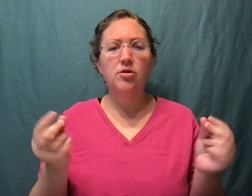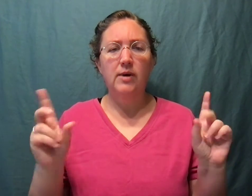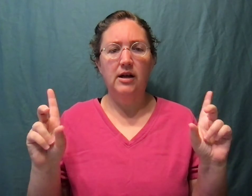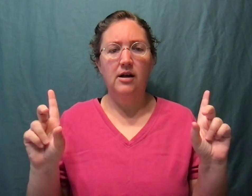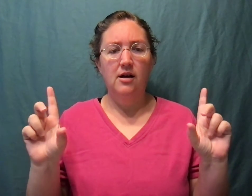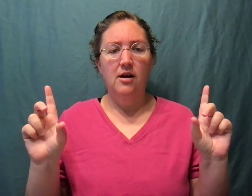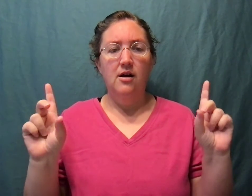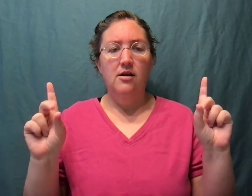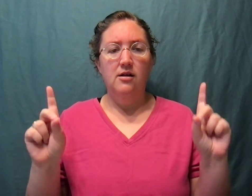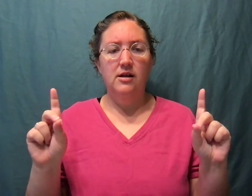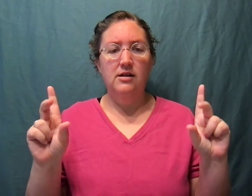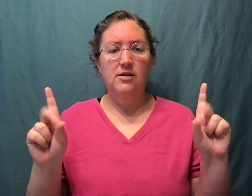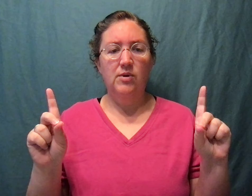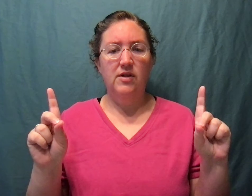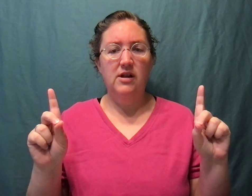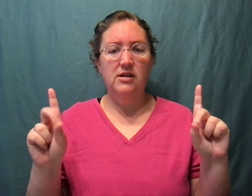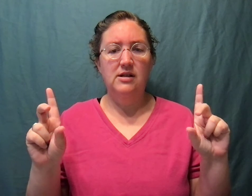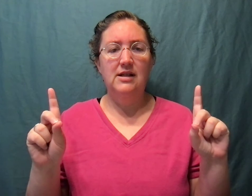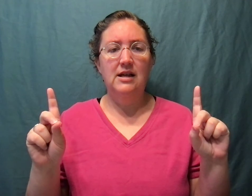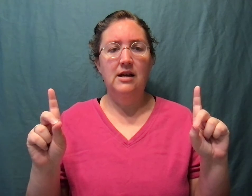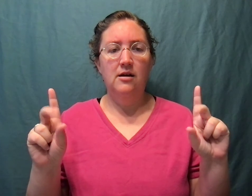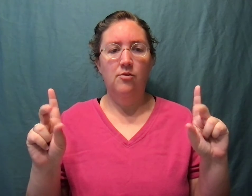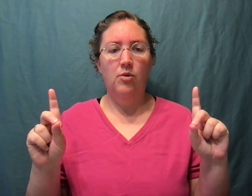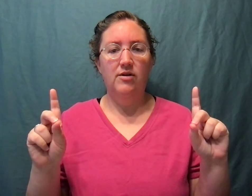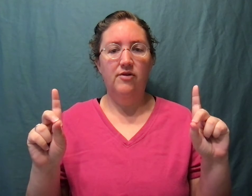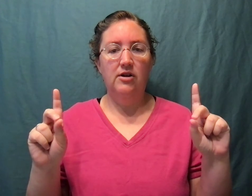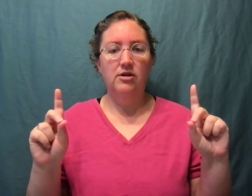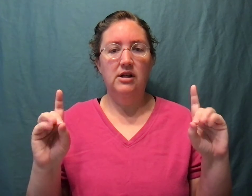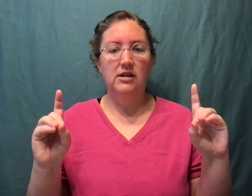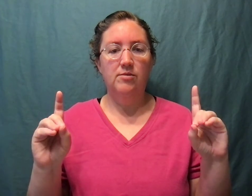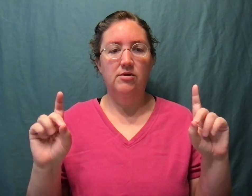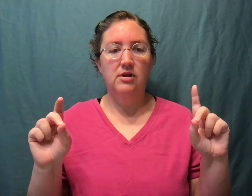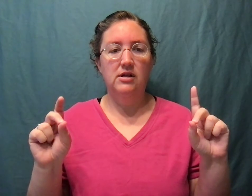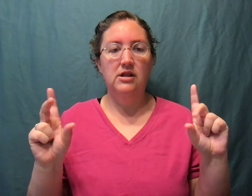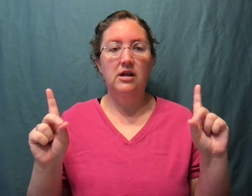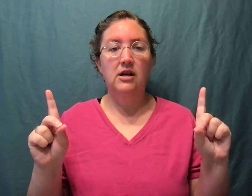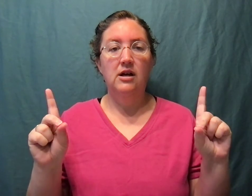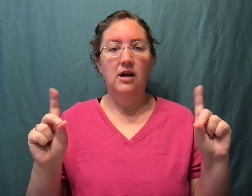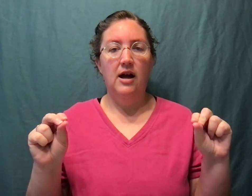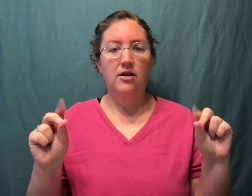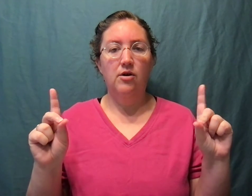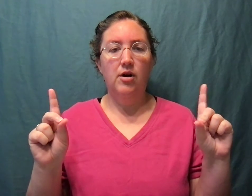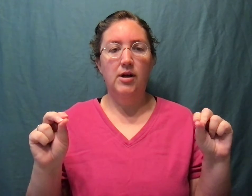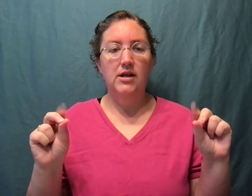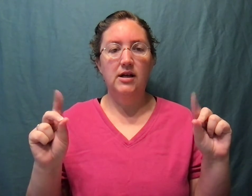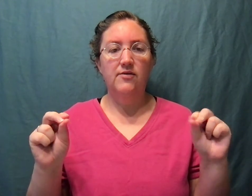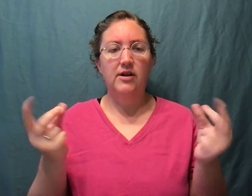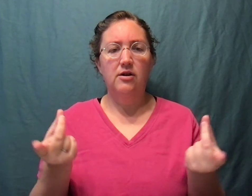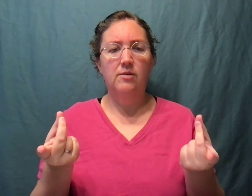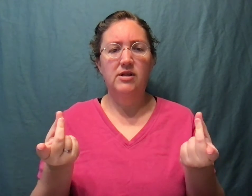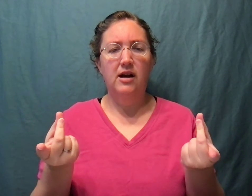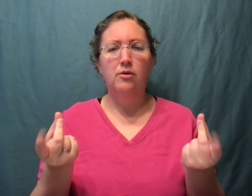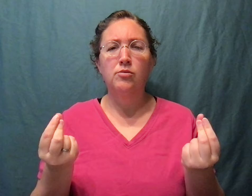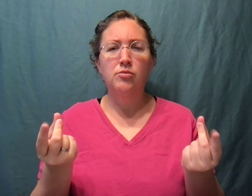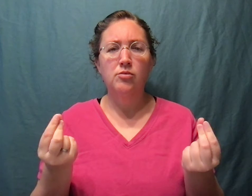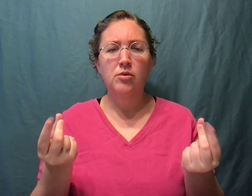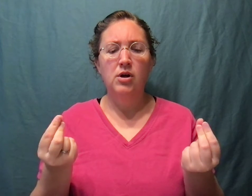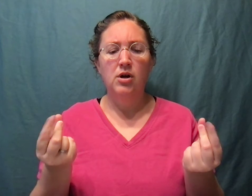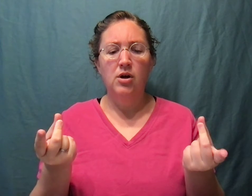doing? This is with this D, one finger D as opposed to this D, and your index finger comes down.